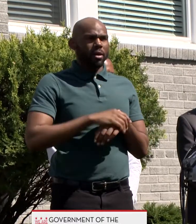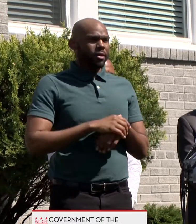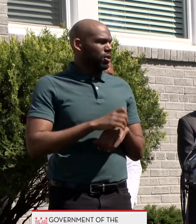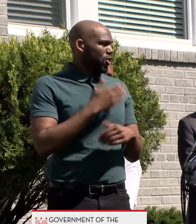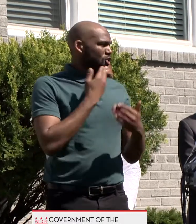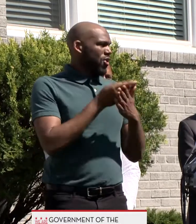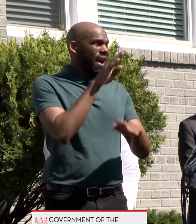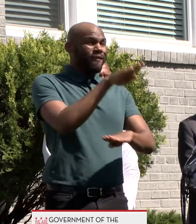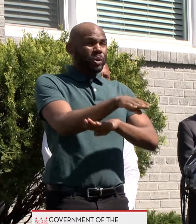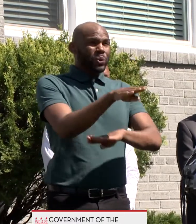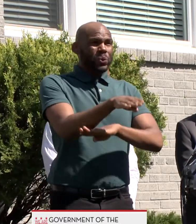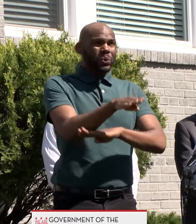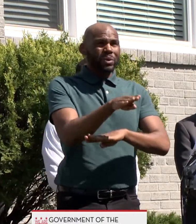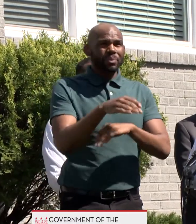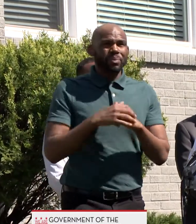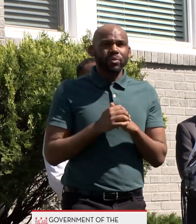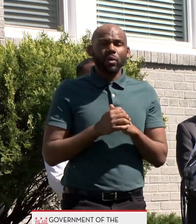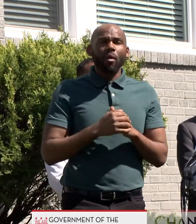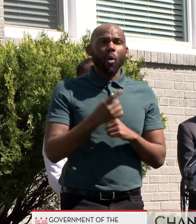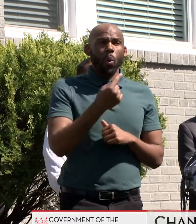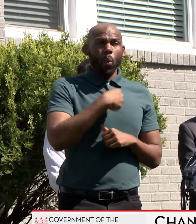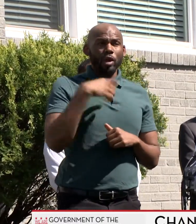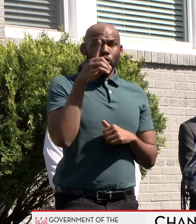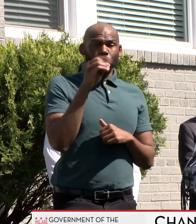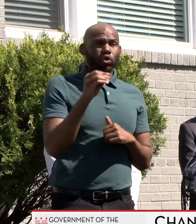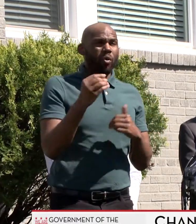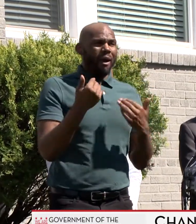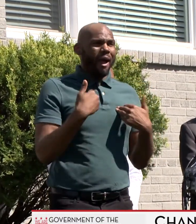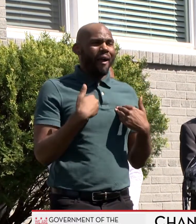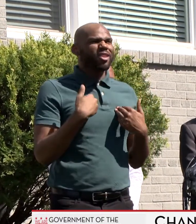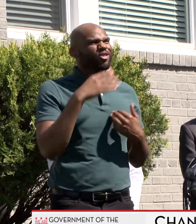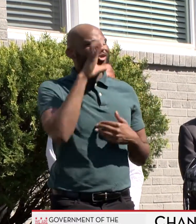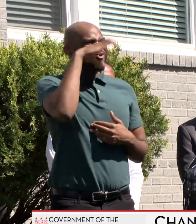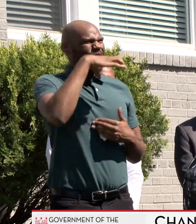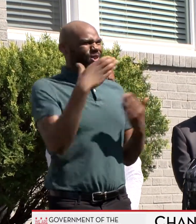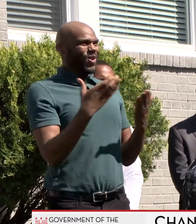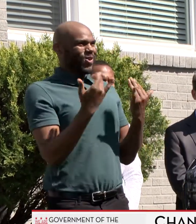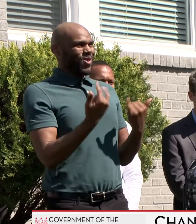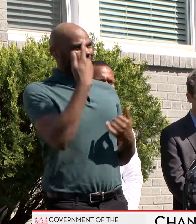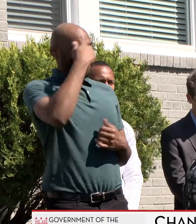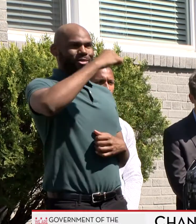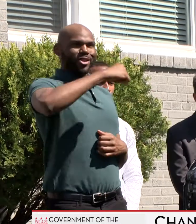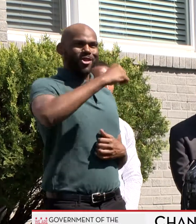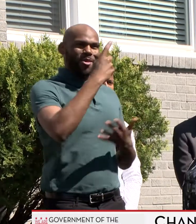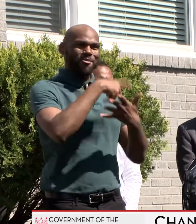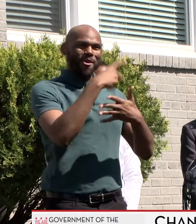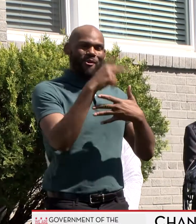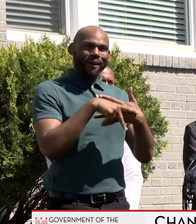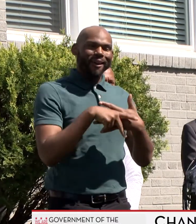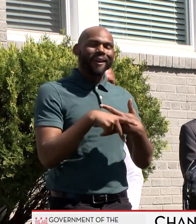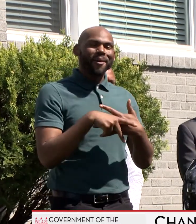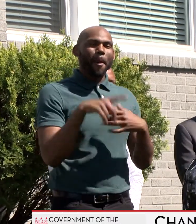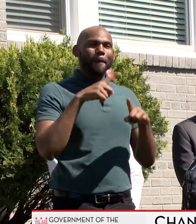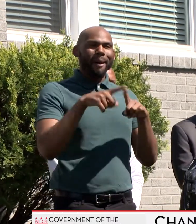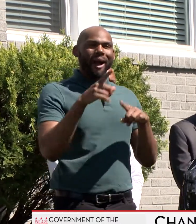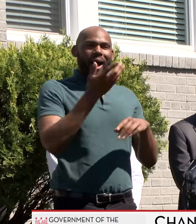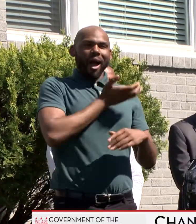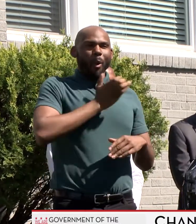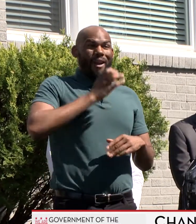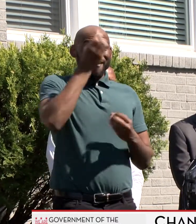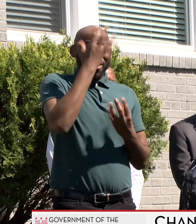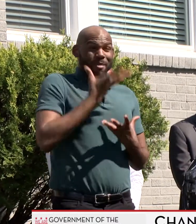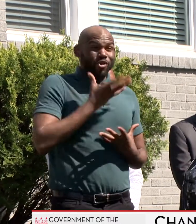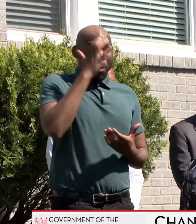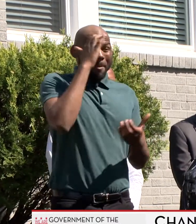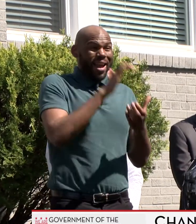Yes, good afternoon. We do have, and it's ironic that we're here for the security program. Based on the information we have, we